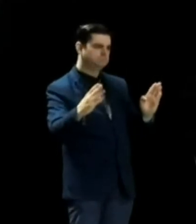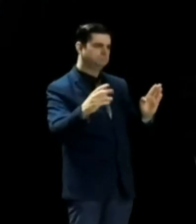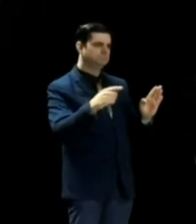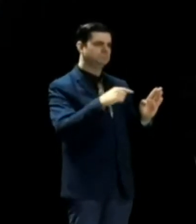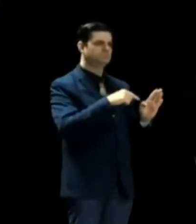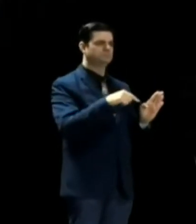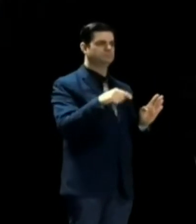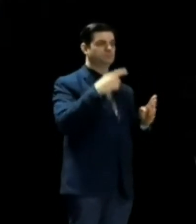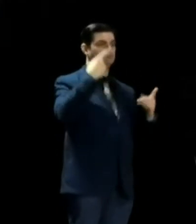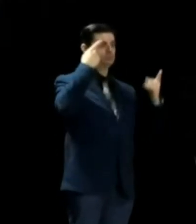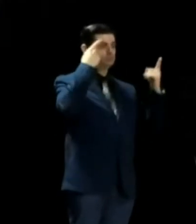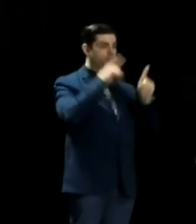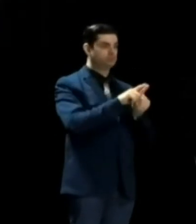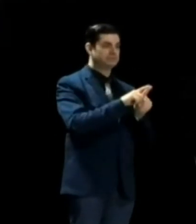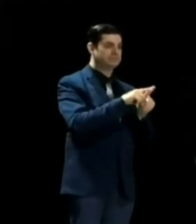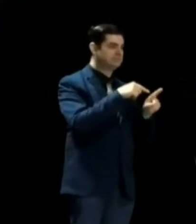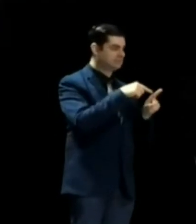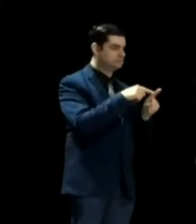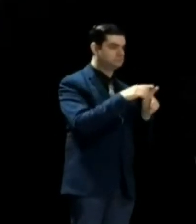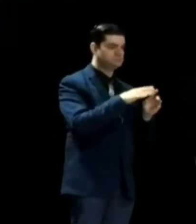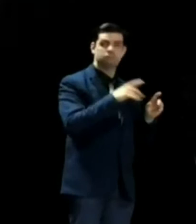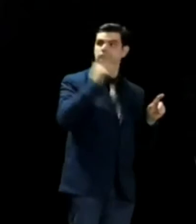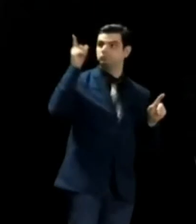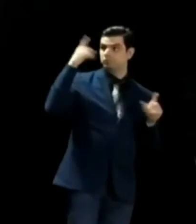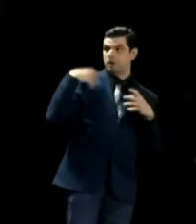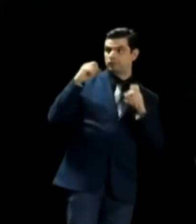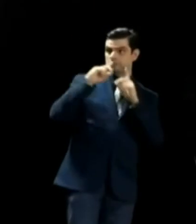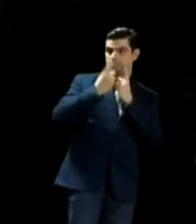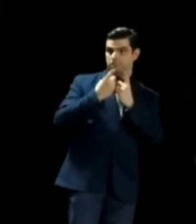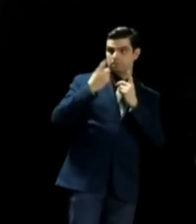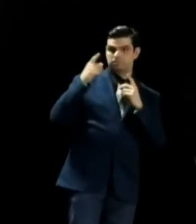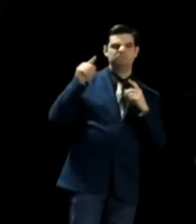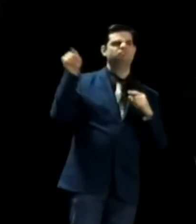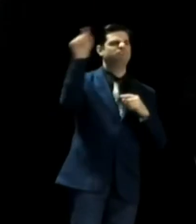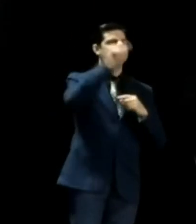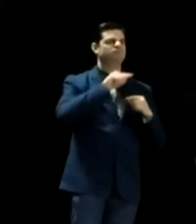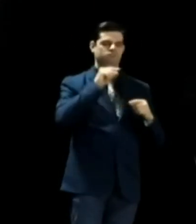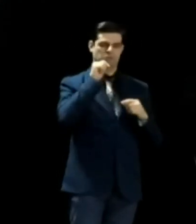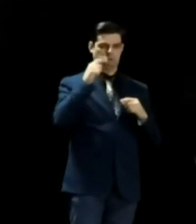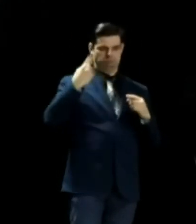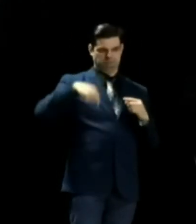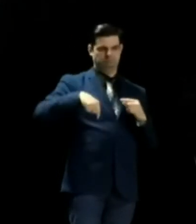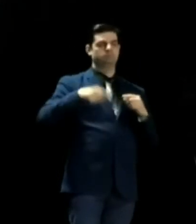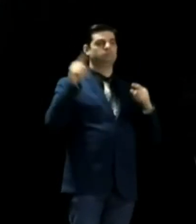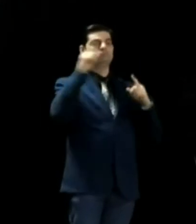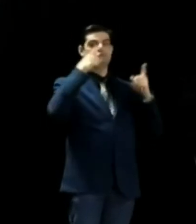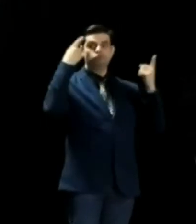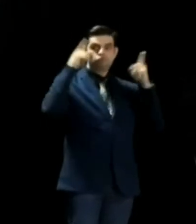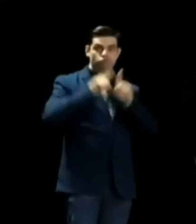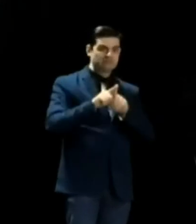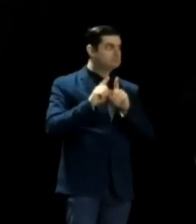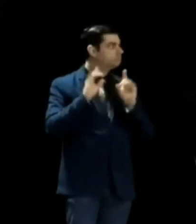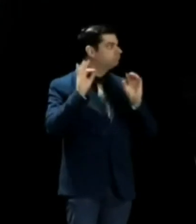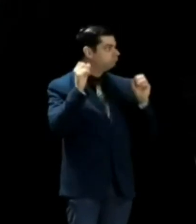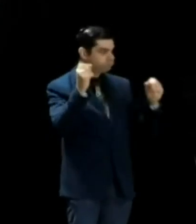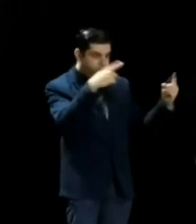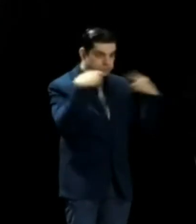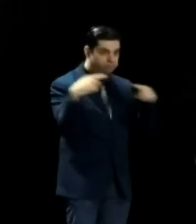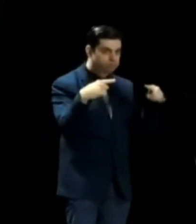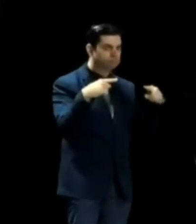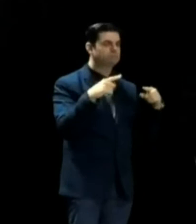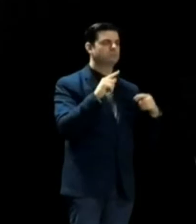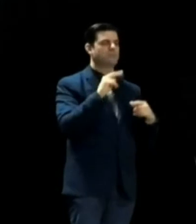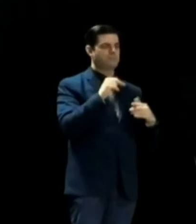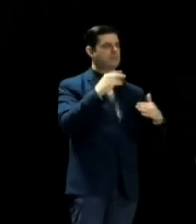agree to those, your health department, then what are the benchmarks that the health departments feel comfortable with that they can meet